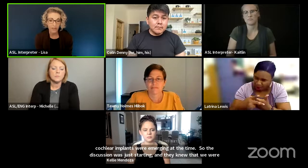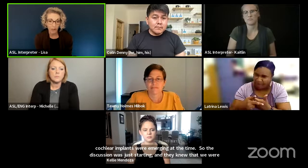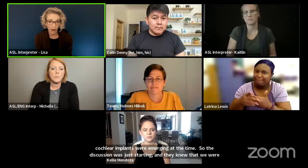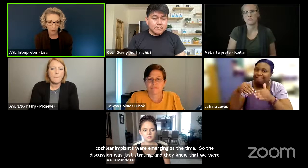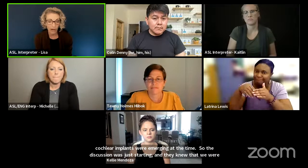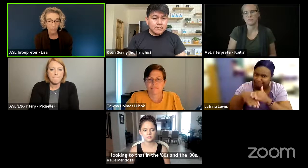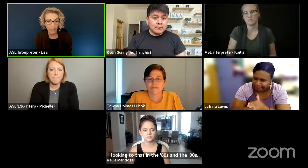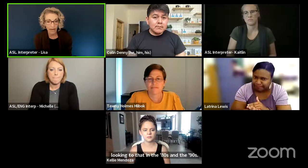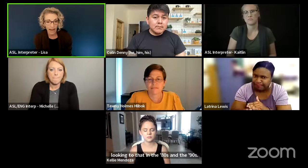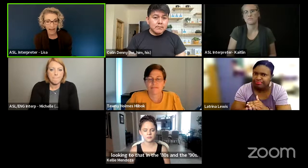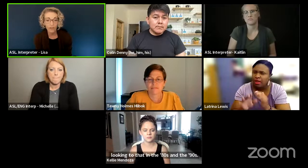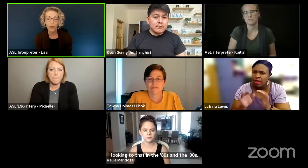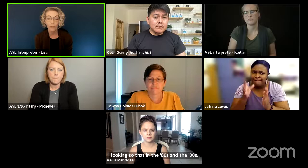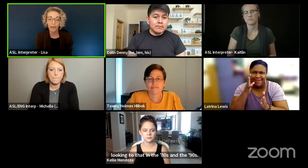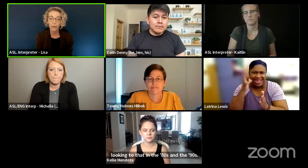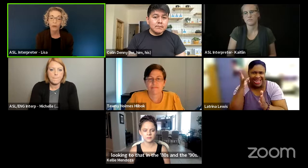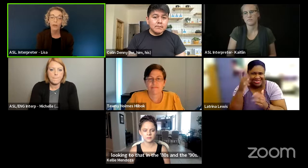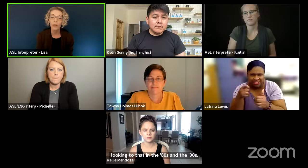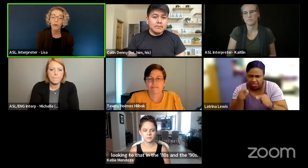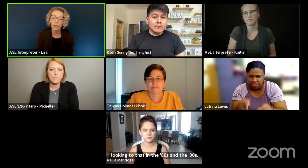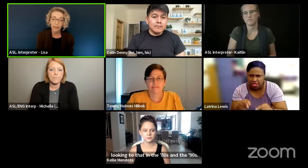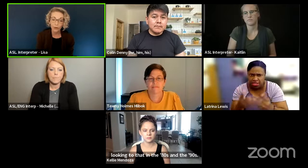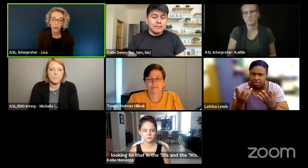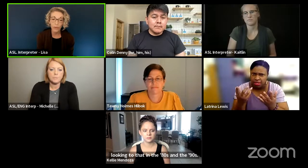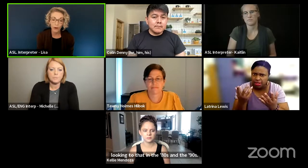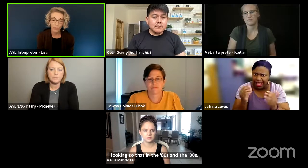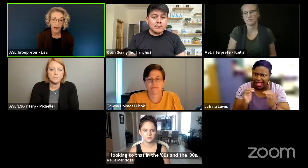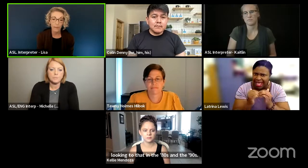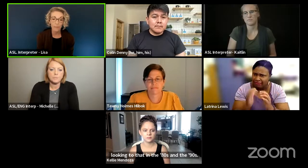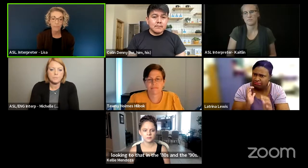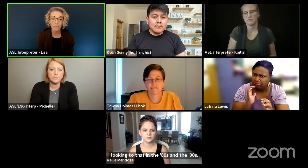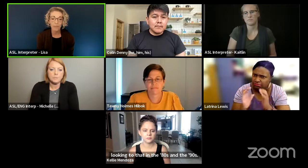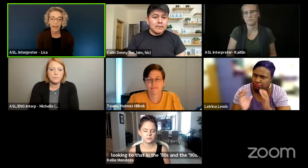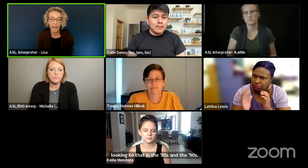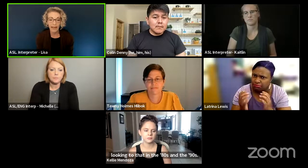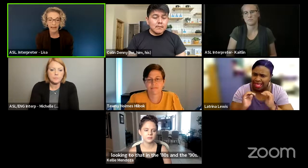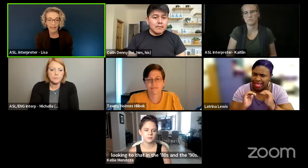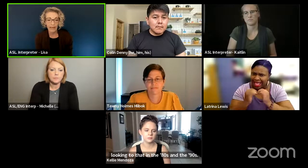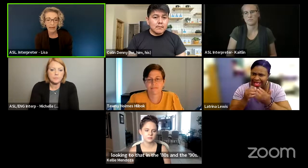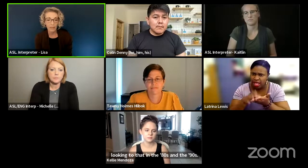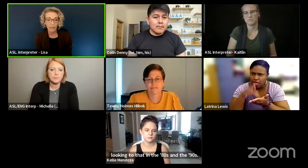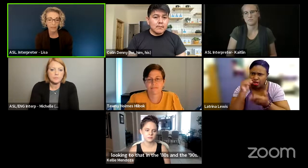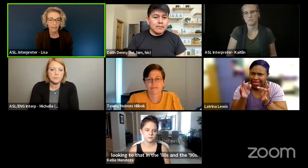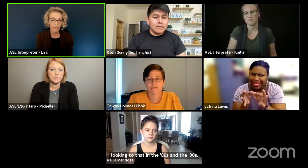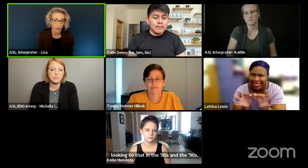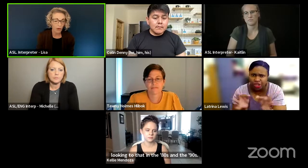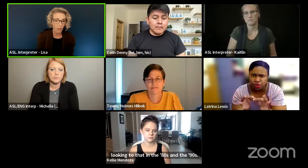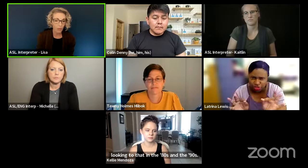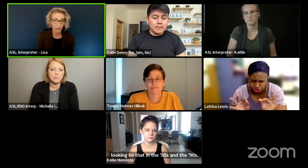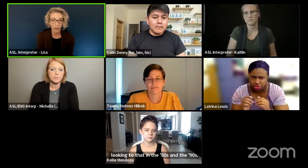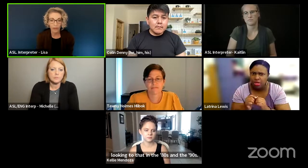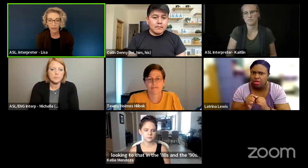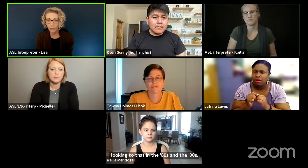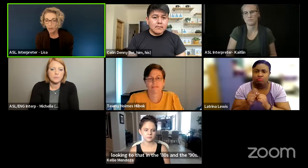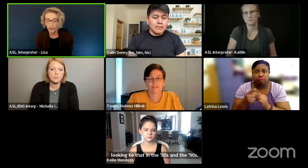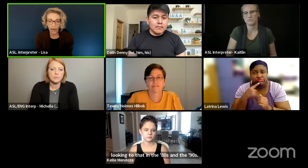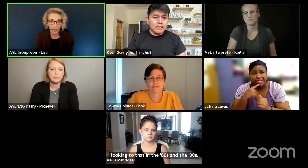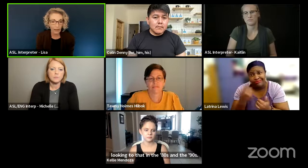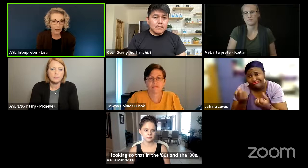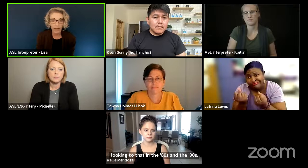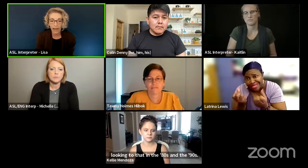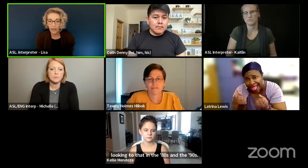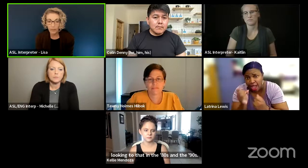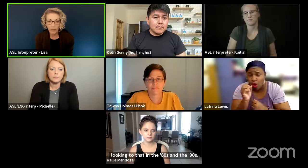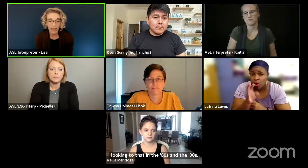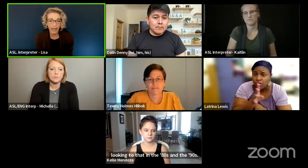I was deaf at about 1.5. So I went into a preschool program, and you know, we were